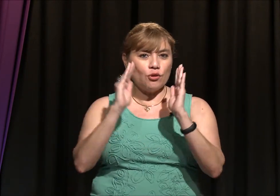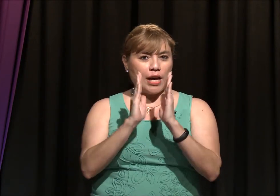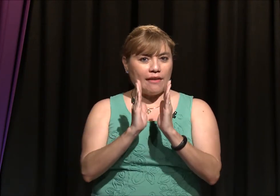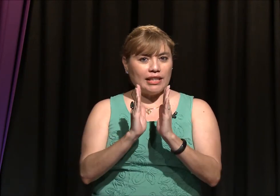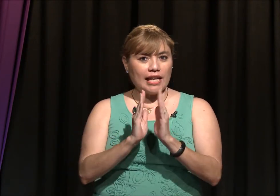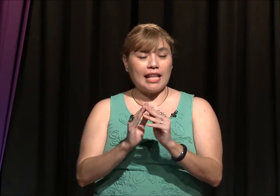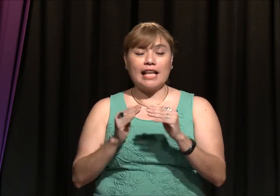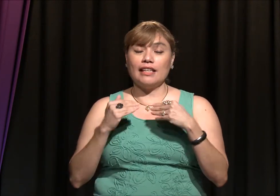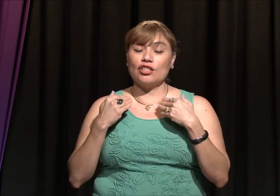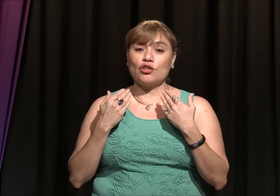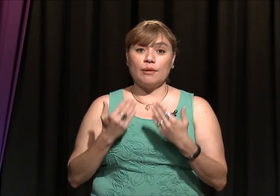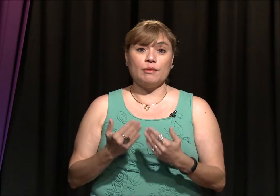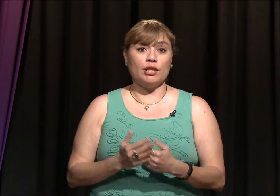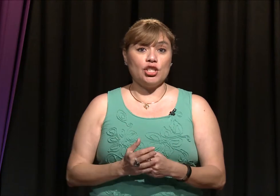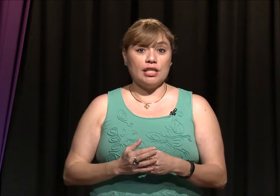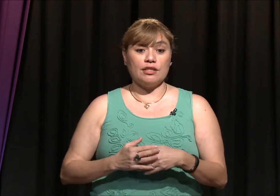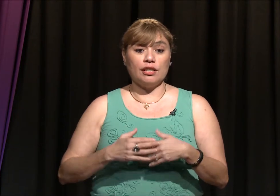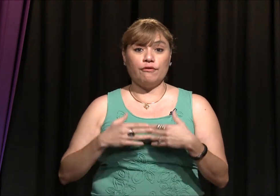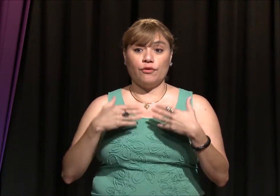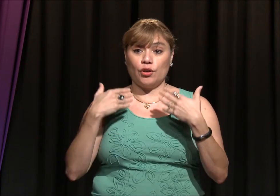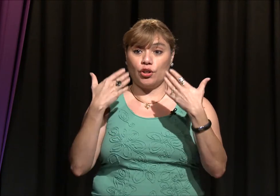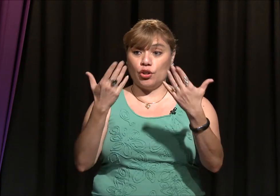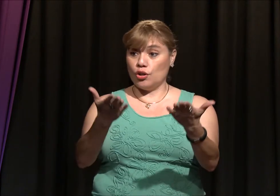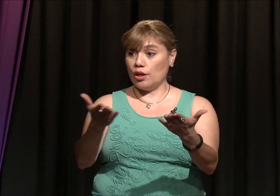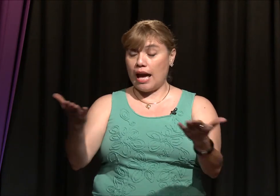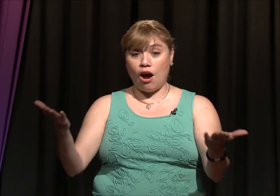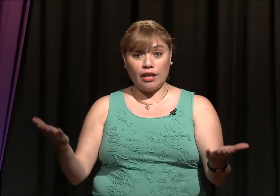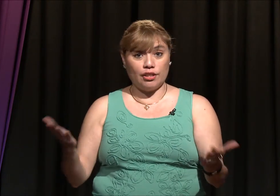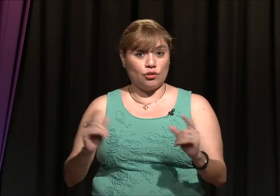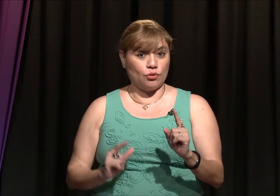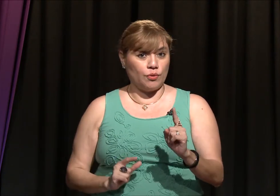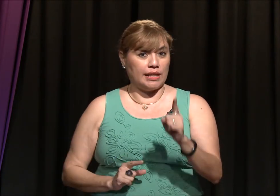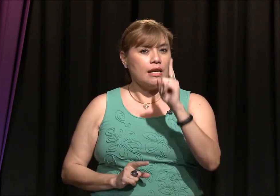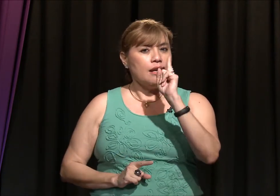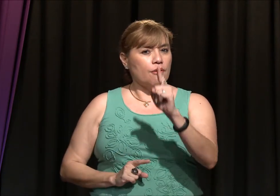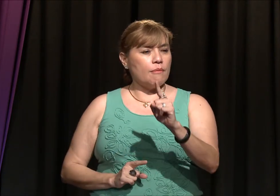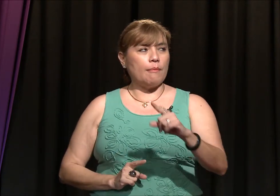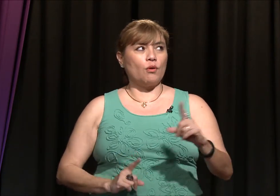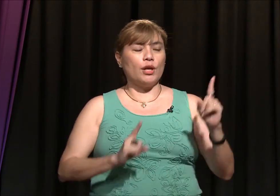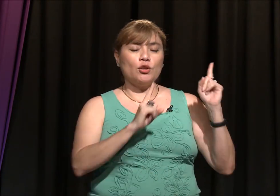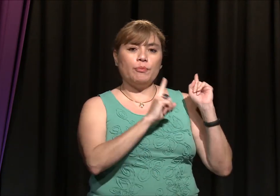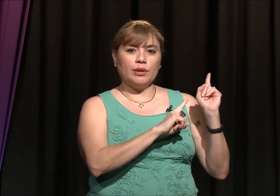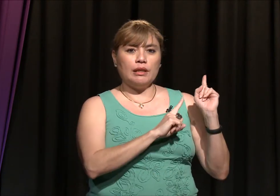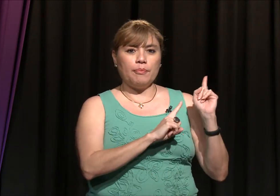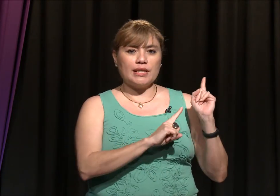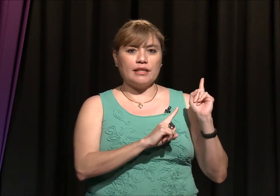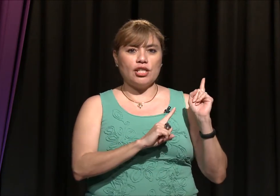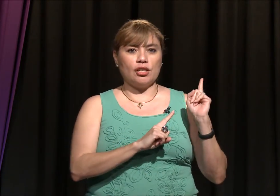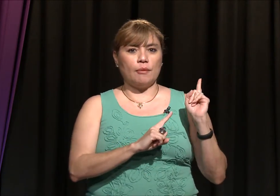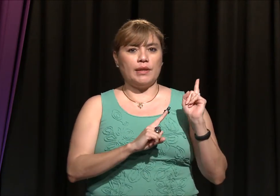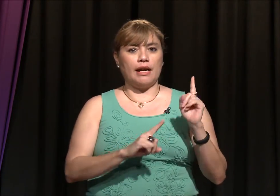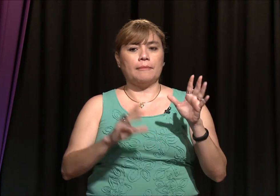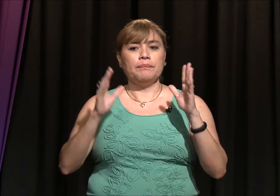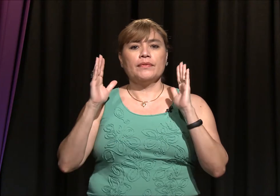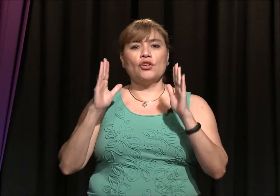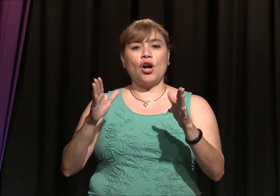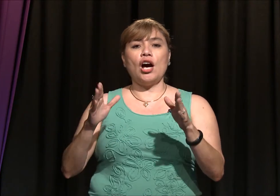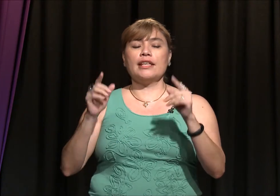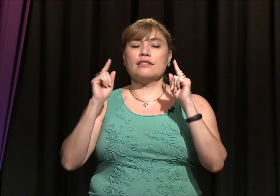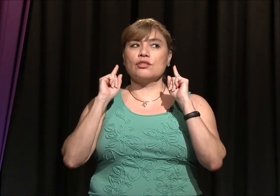you have it like that, then it's going to be much easier for your audience to read. Remember, when you put that presentation up there, your audience is